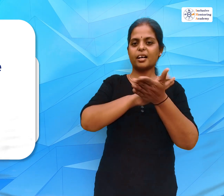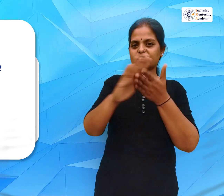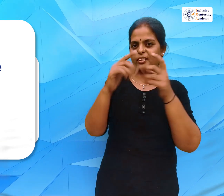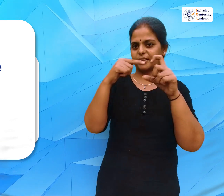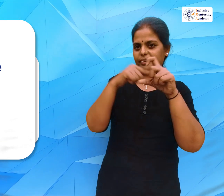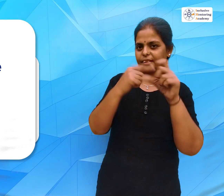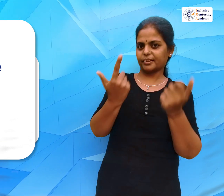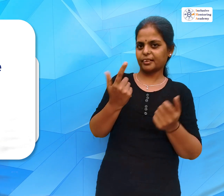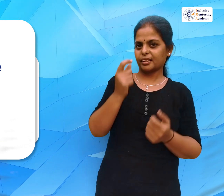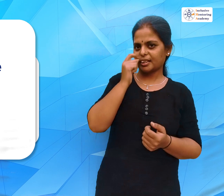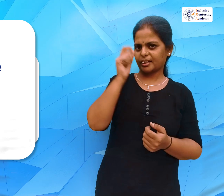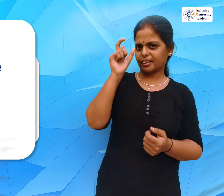He will be.